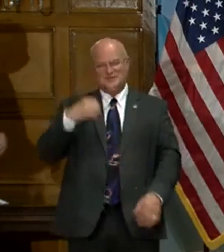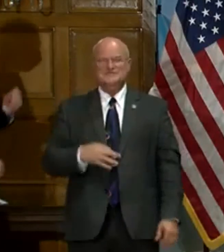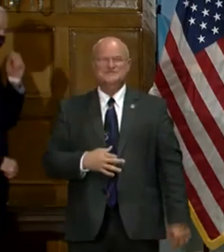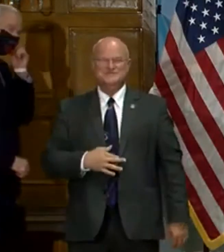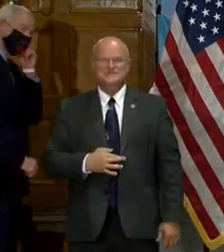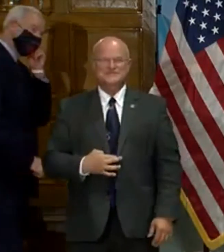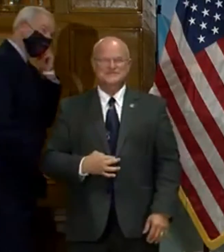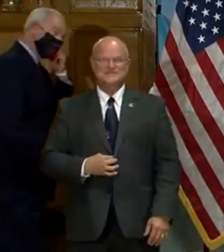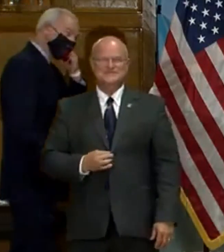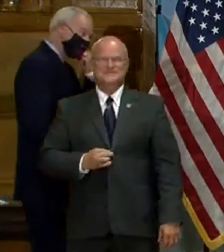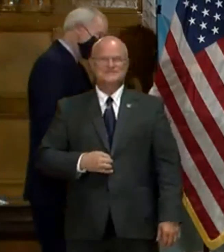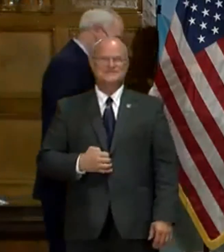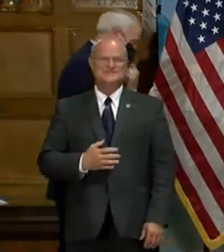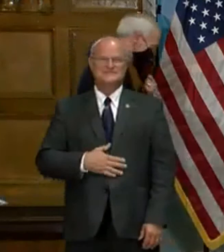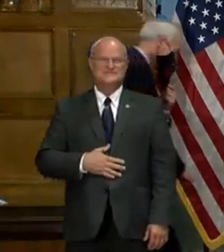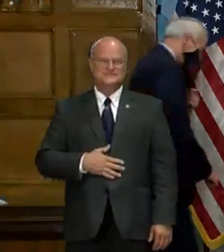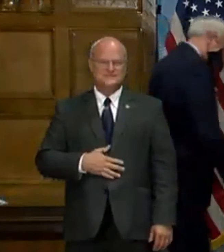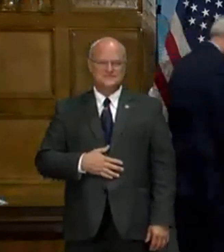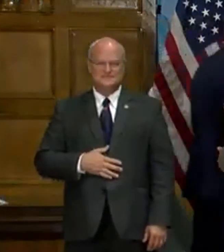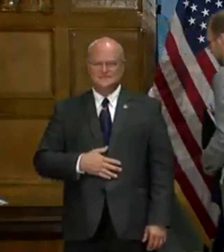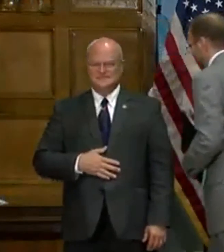governor.